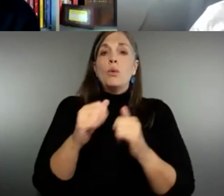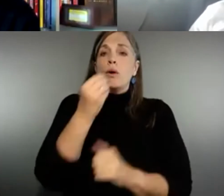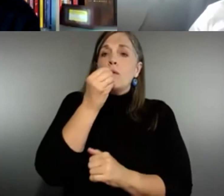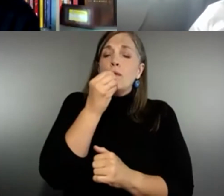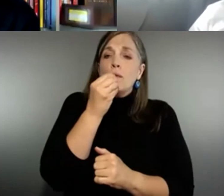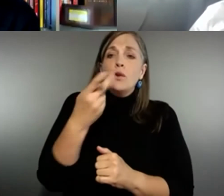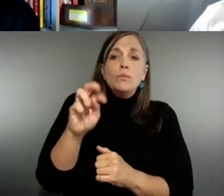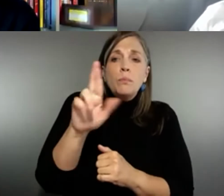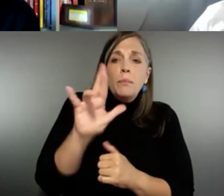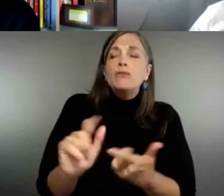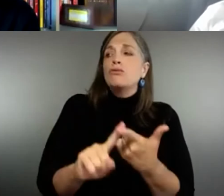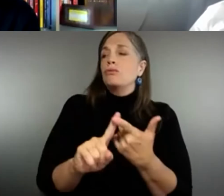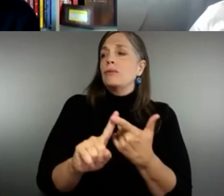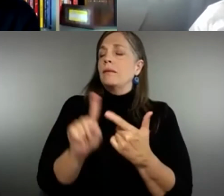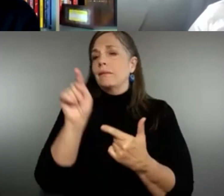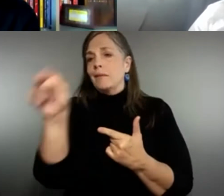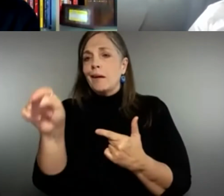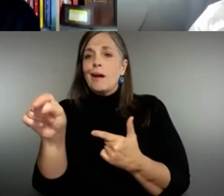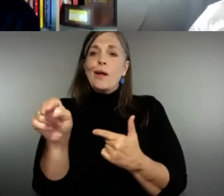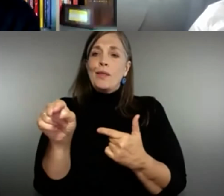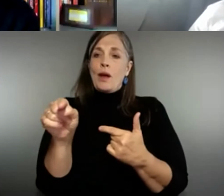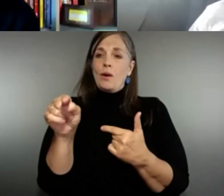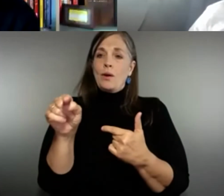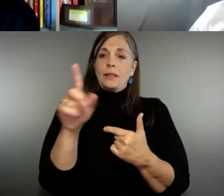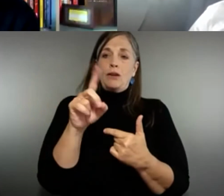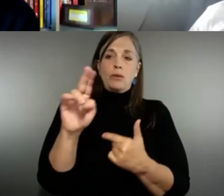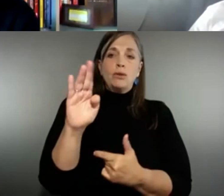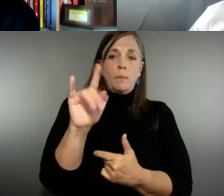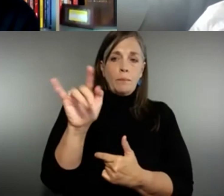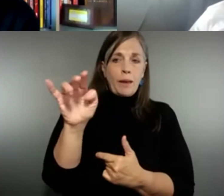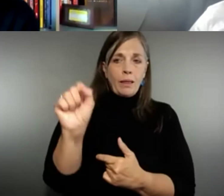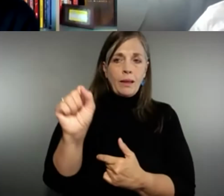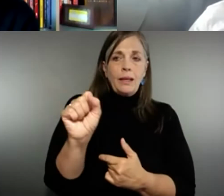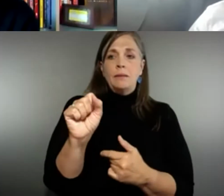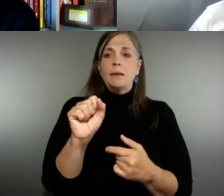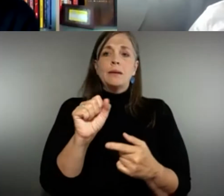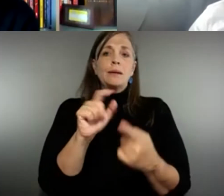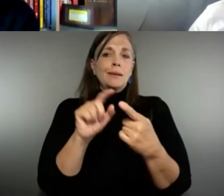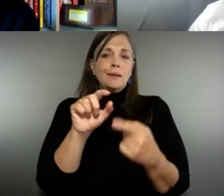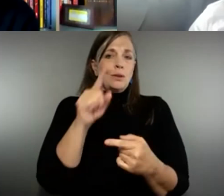at a campaign against hunger the millions of meals that she distributed